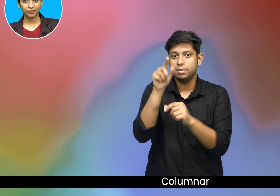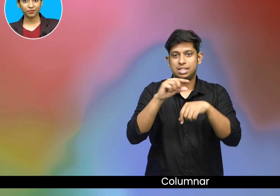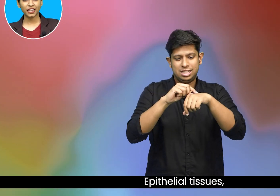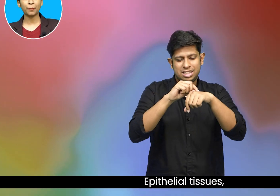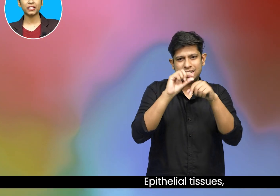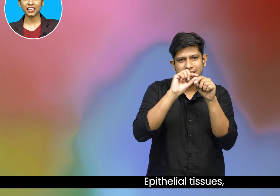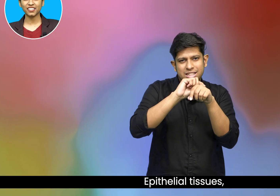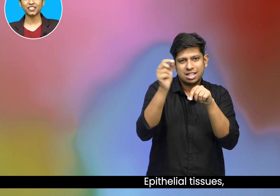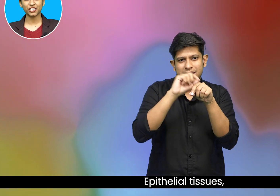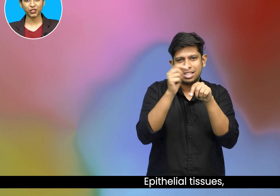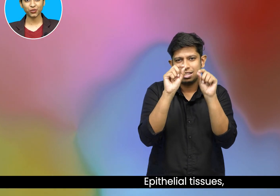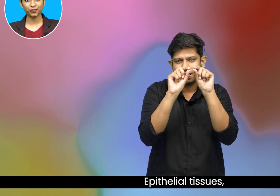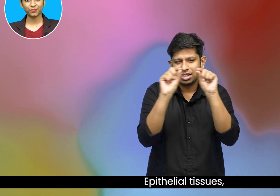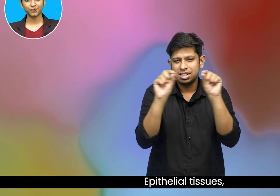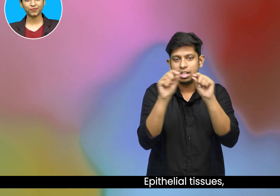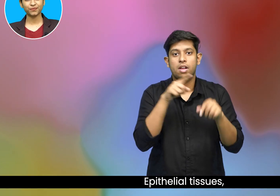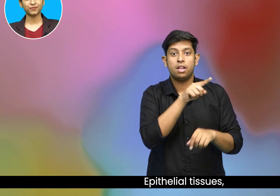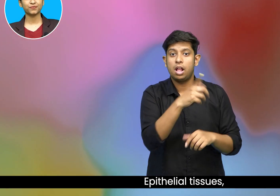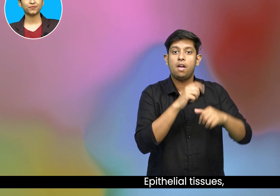columnar, epithelial tissue,